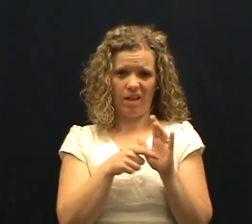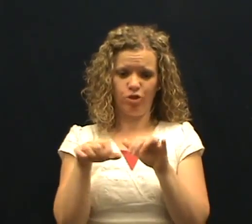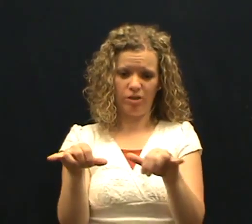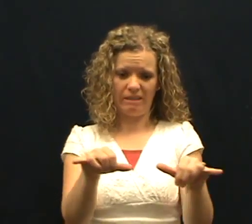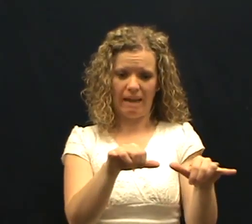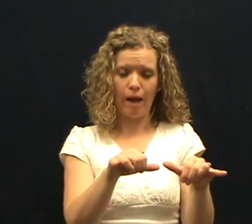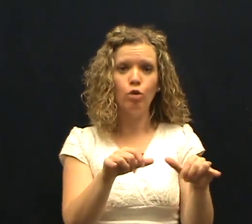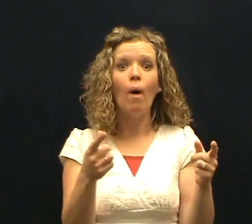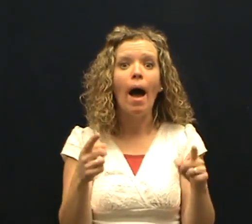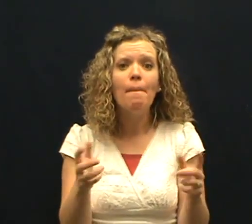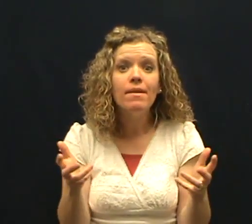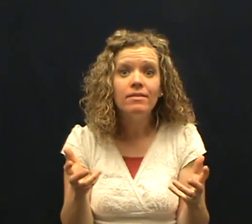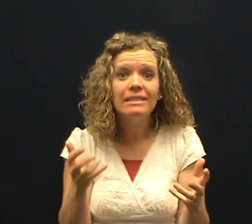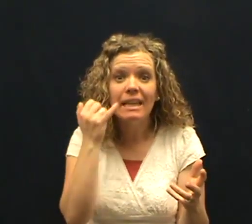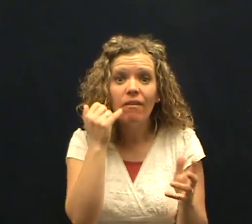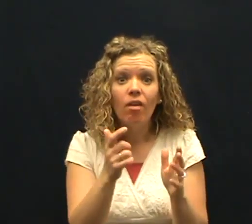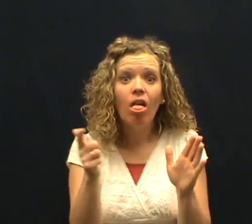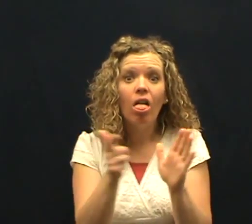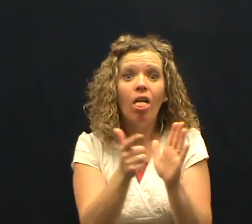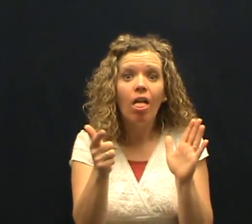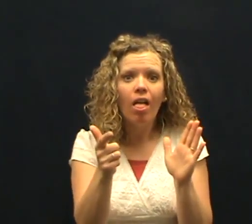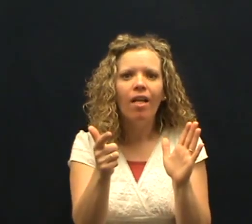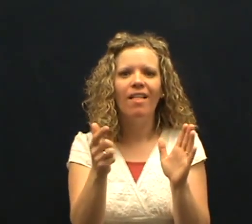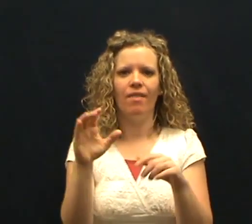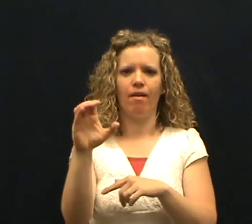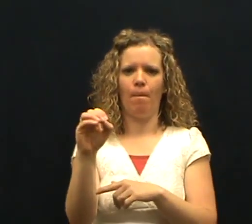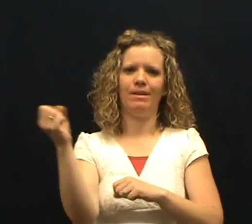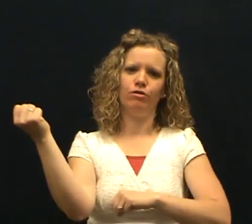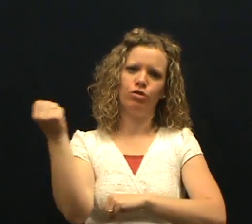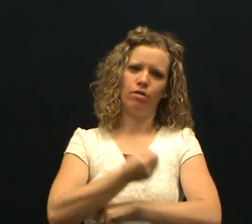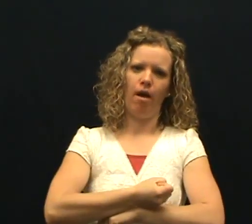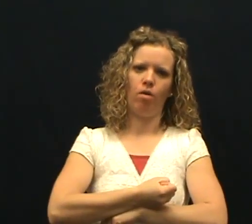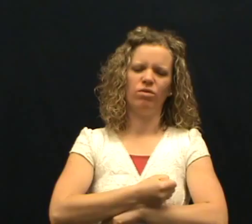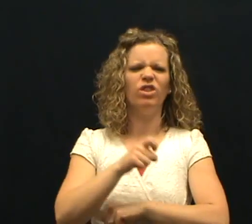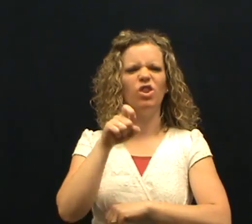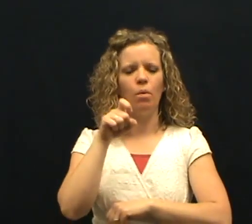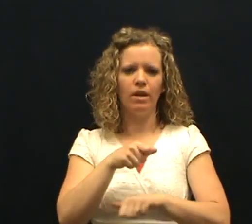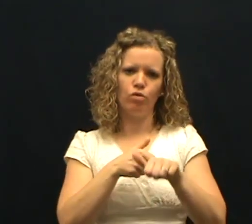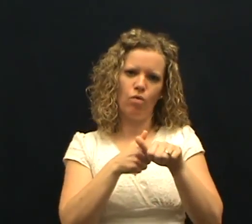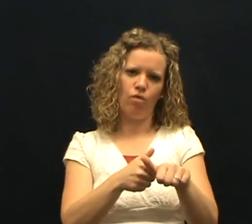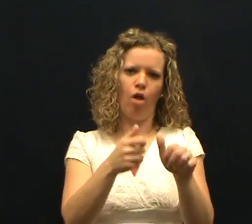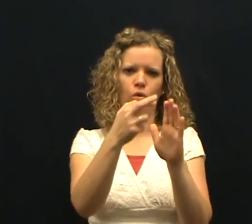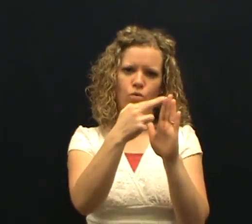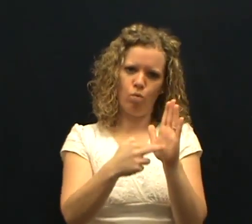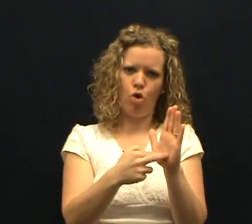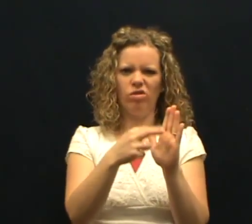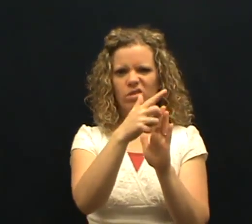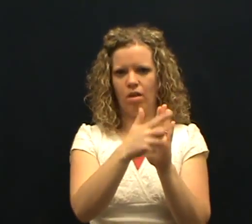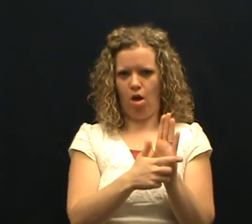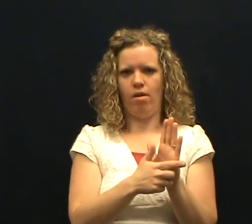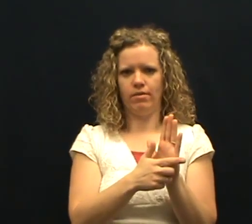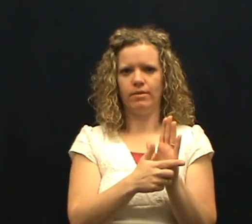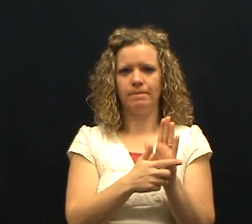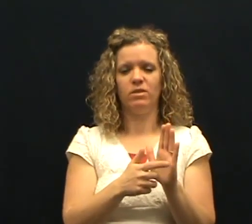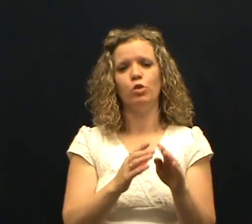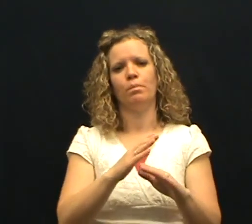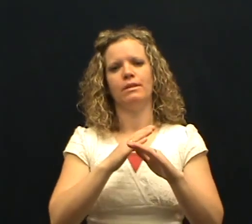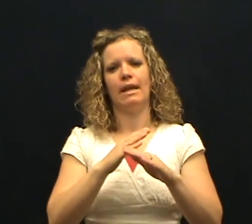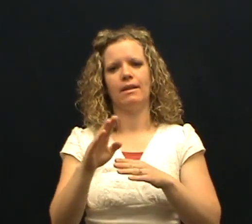in a hurry. So we build controls into place to make sure that we follow laws and regulations in an organization as well. So each of those